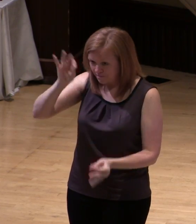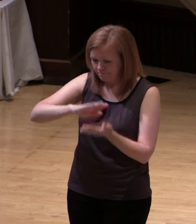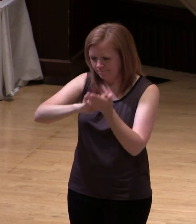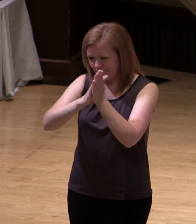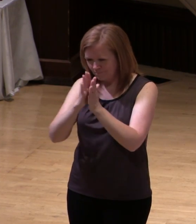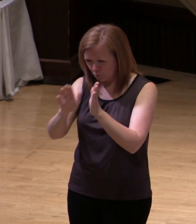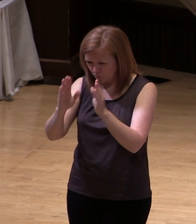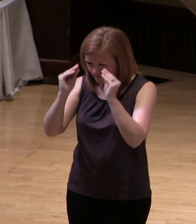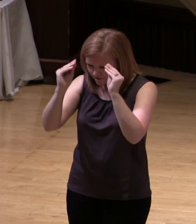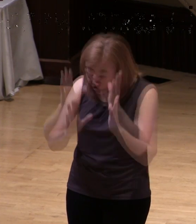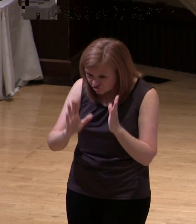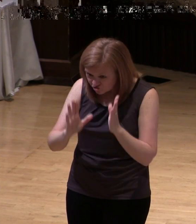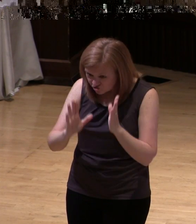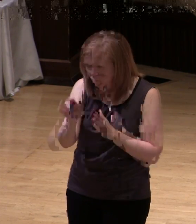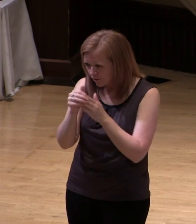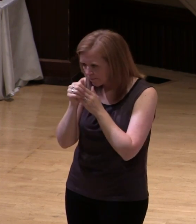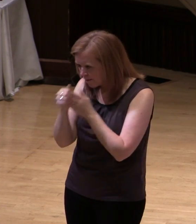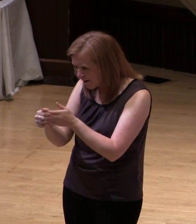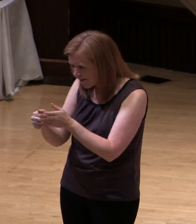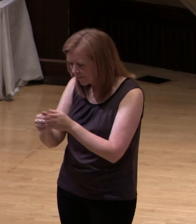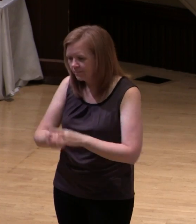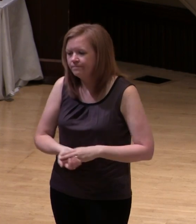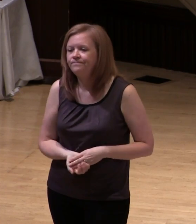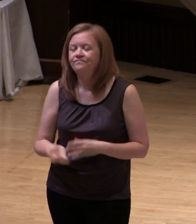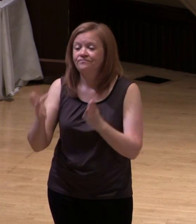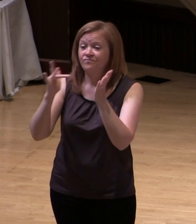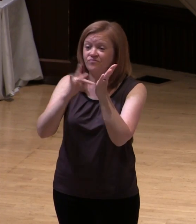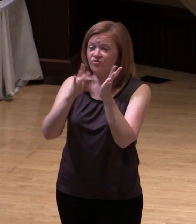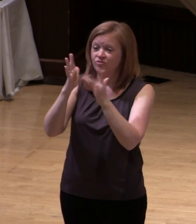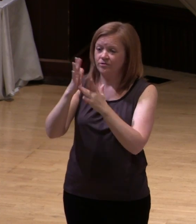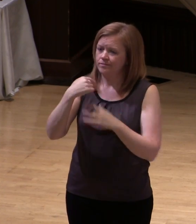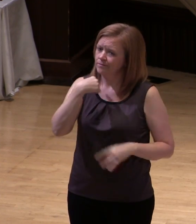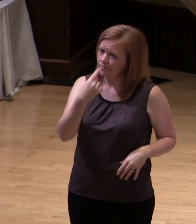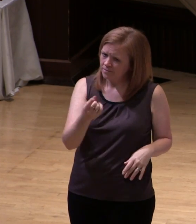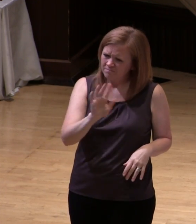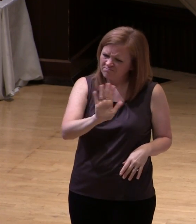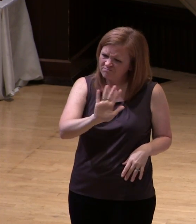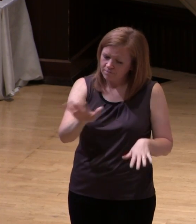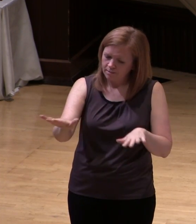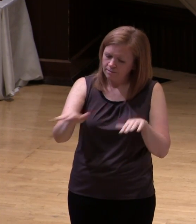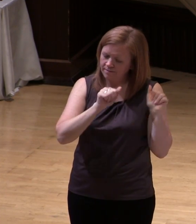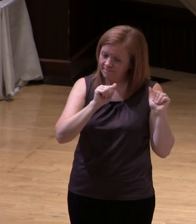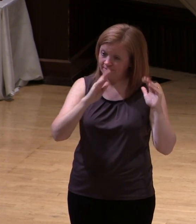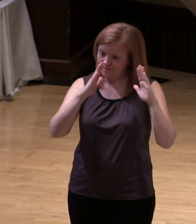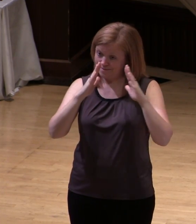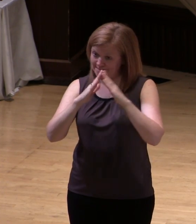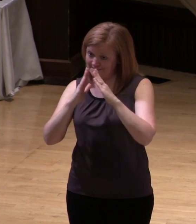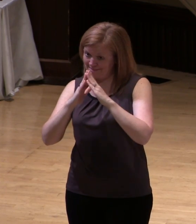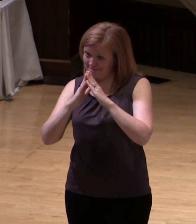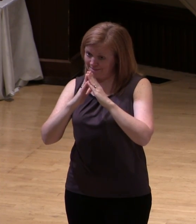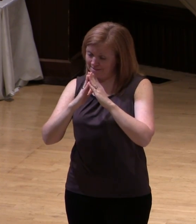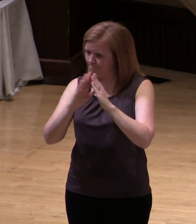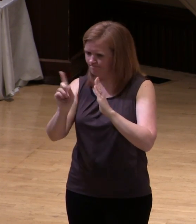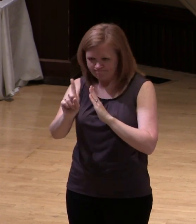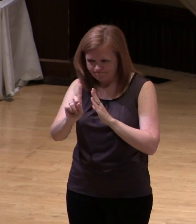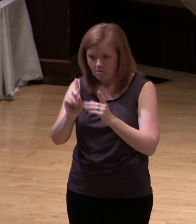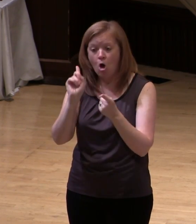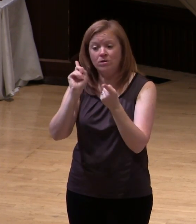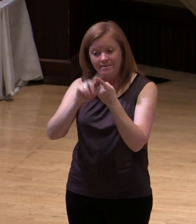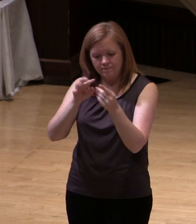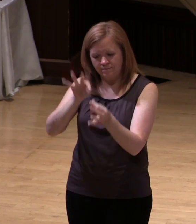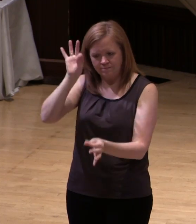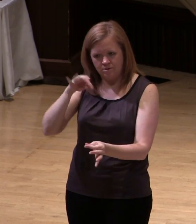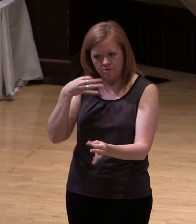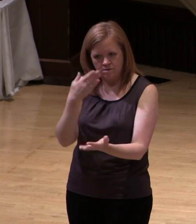teacher and your guide. And then he says to them, do not leave the city until it comes.